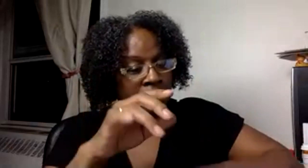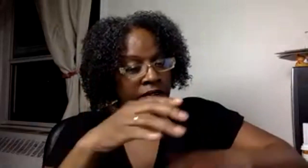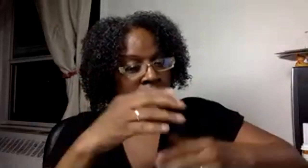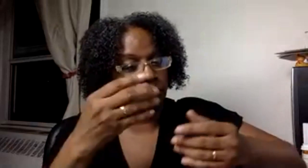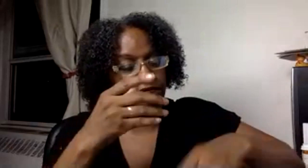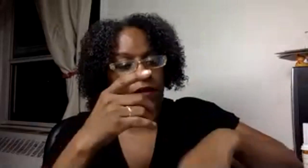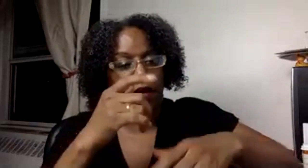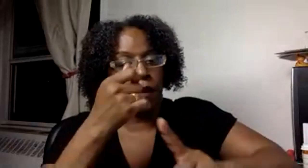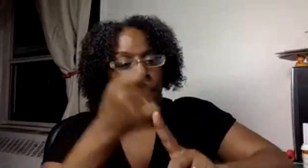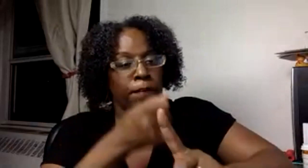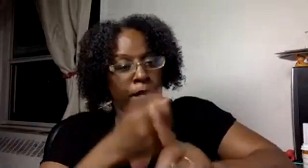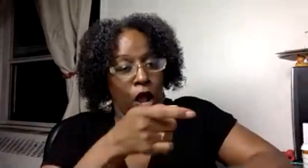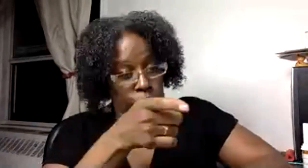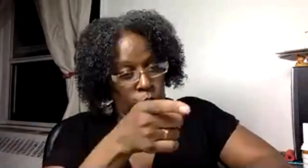Can you speak to how